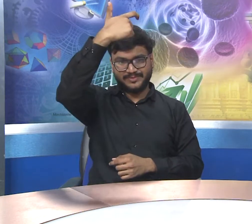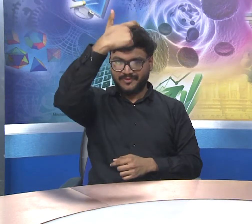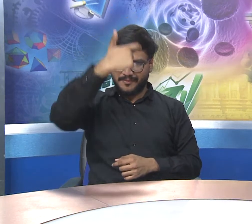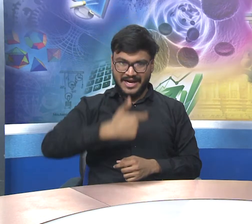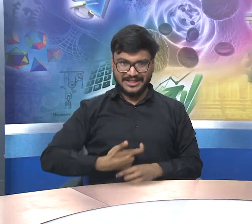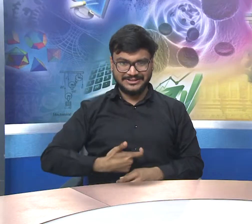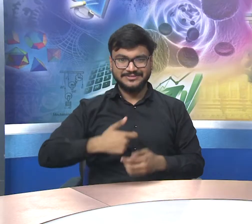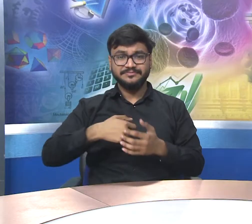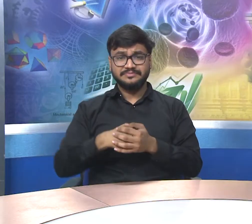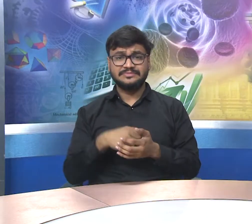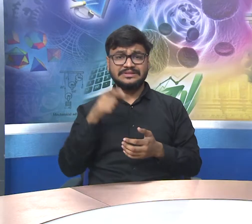Deaf signers.